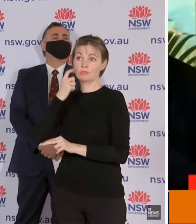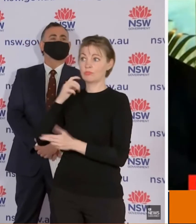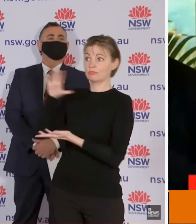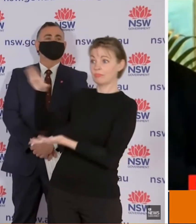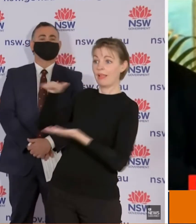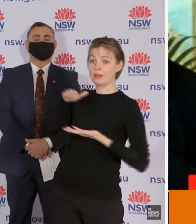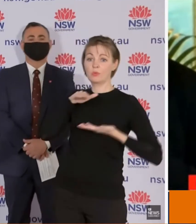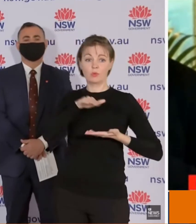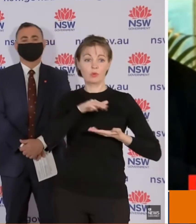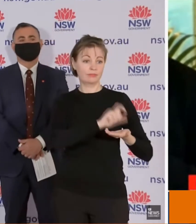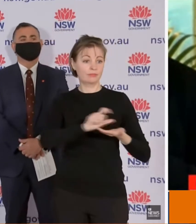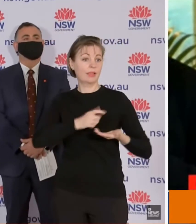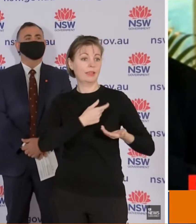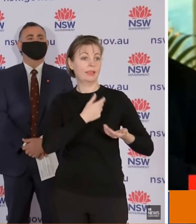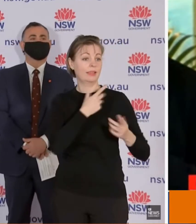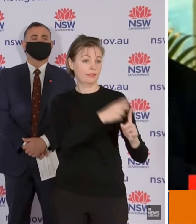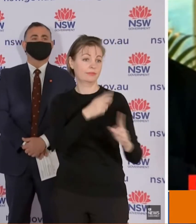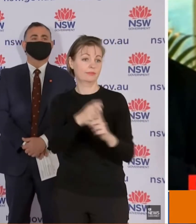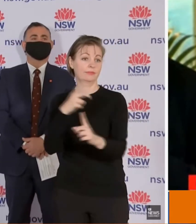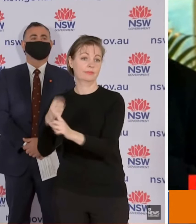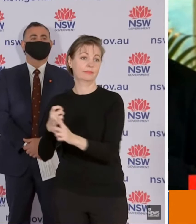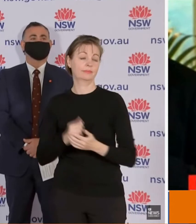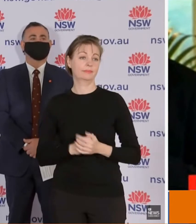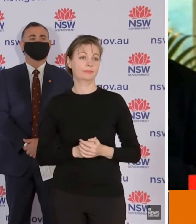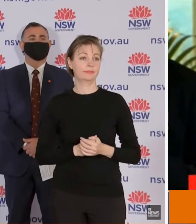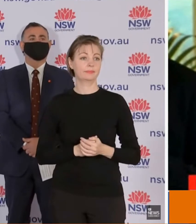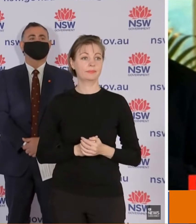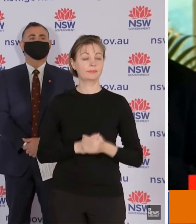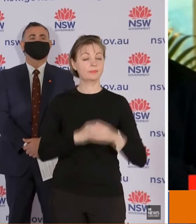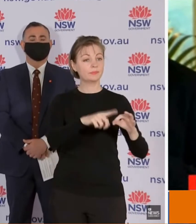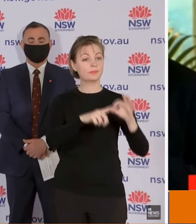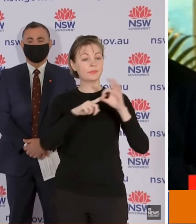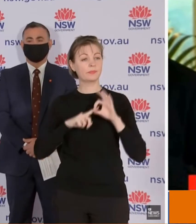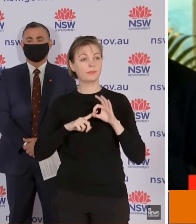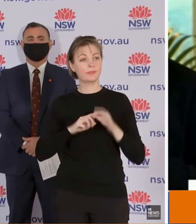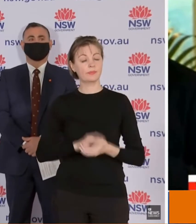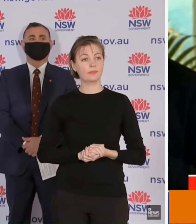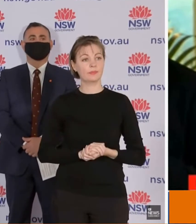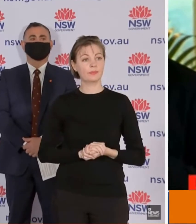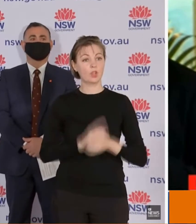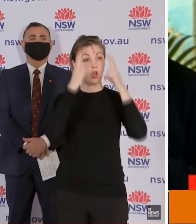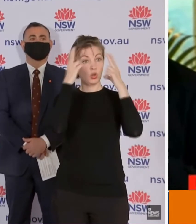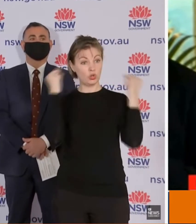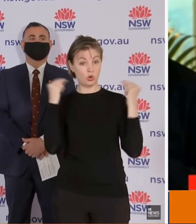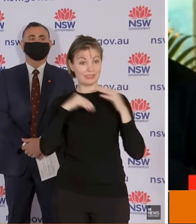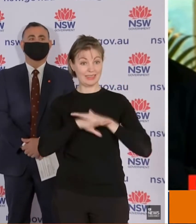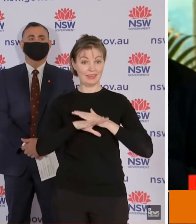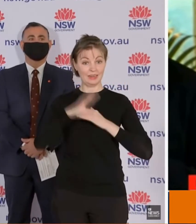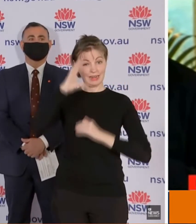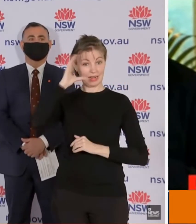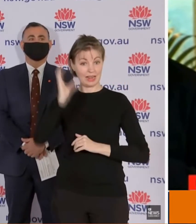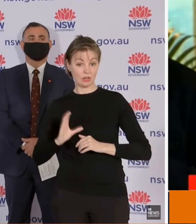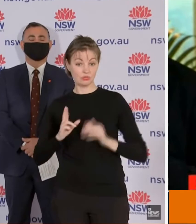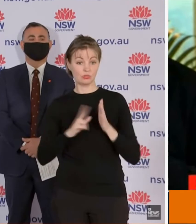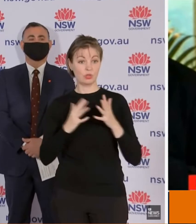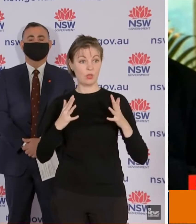levels, regional nurses are telling me that they're highly anxious about watching what's unfolding in Sydney and not being able to have the staff to cope, that many are